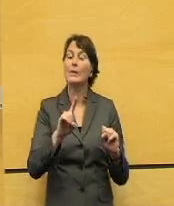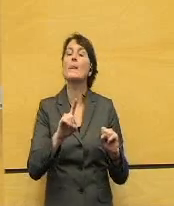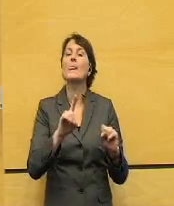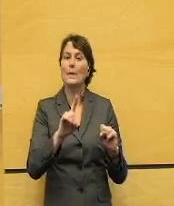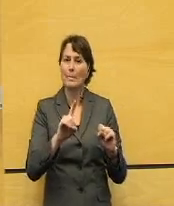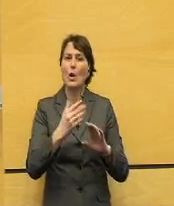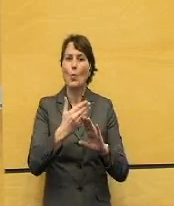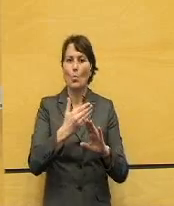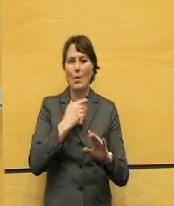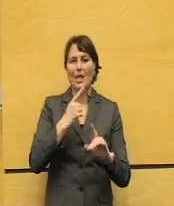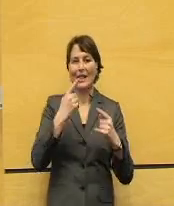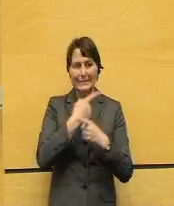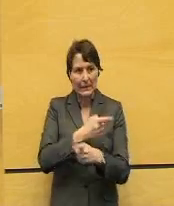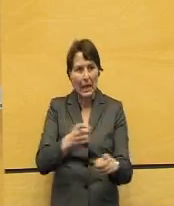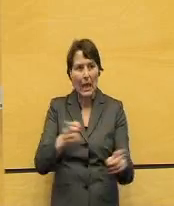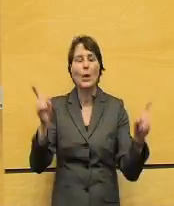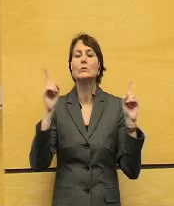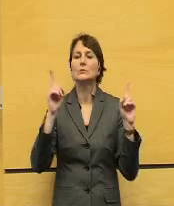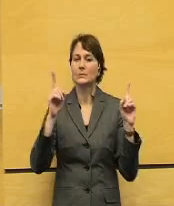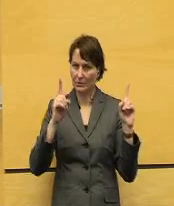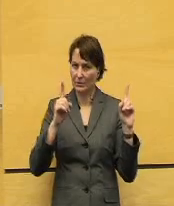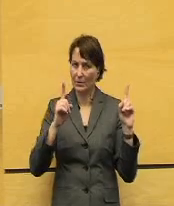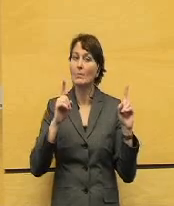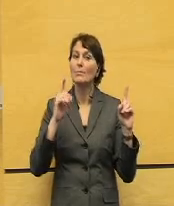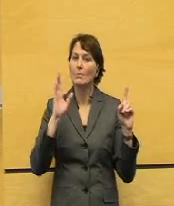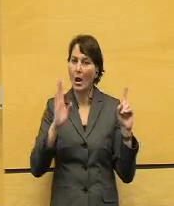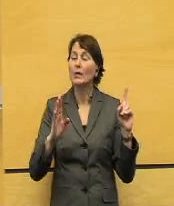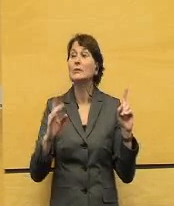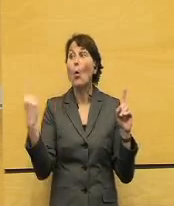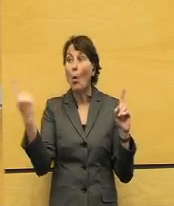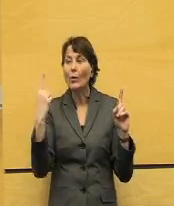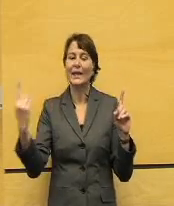and assistance will be provided upon request.